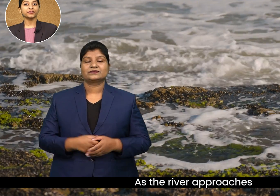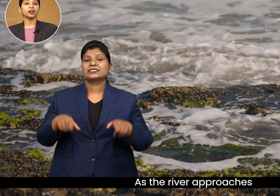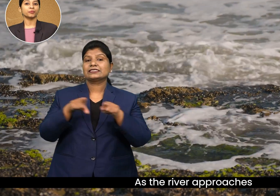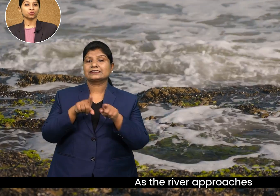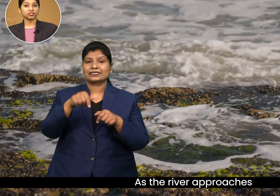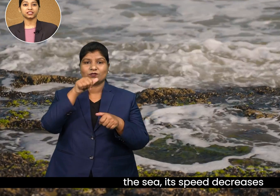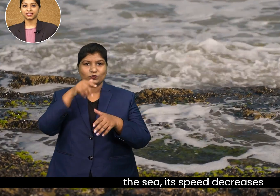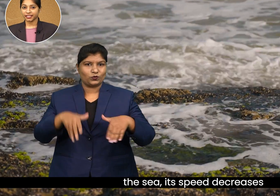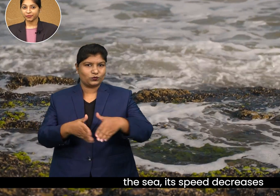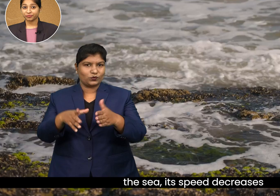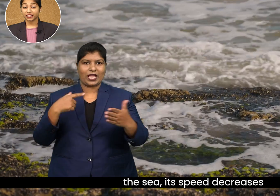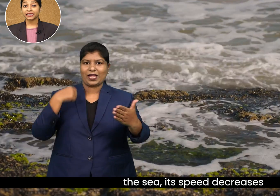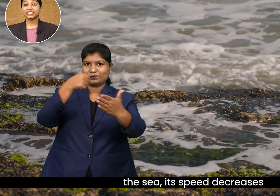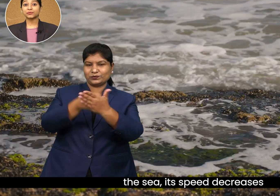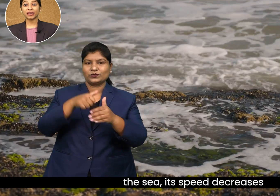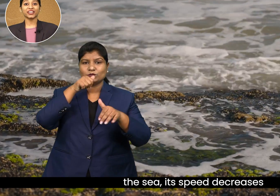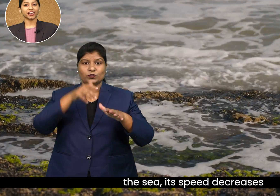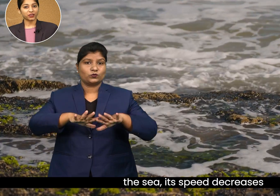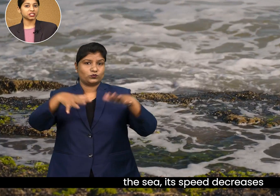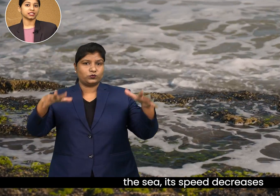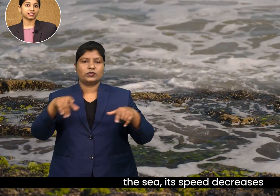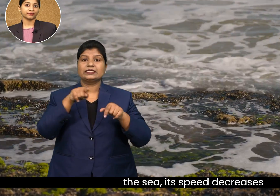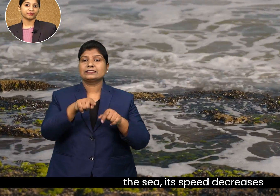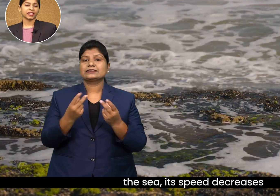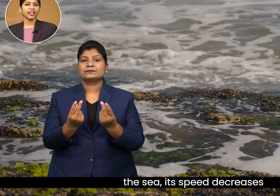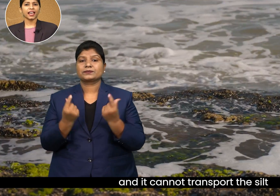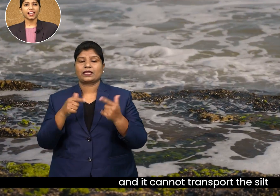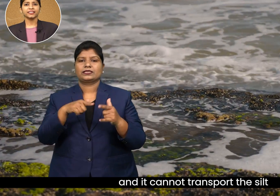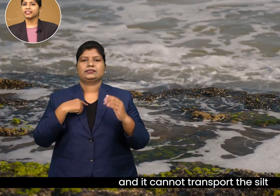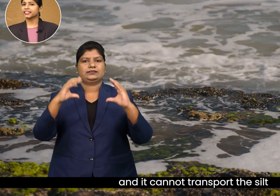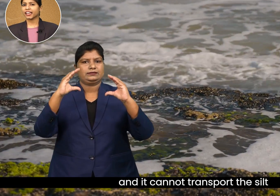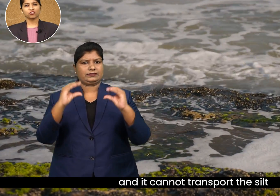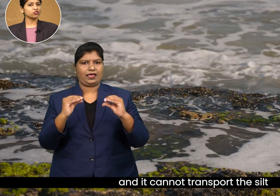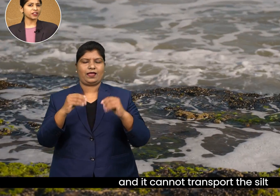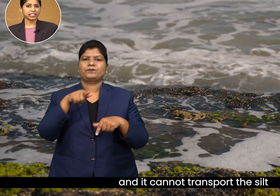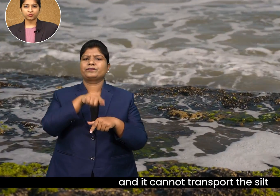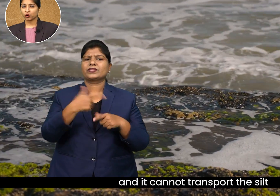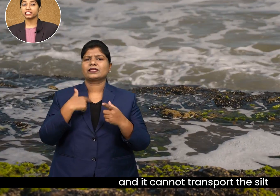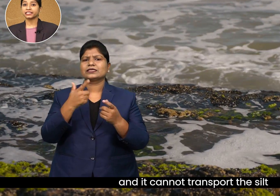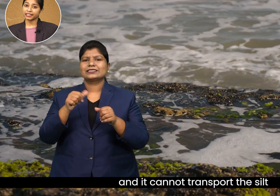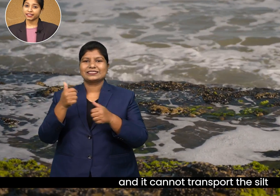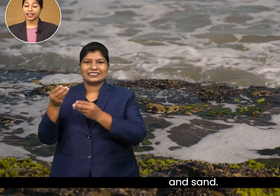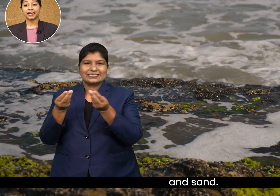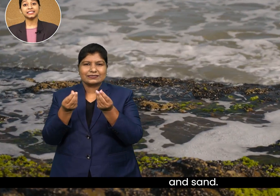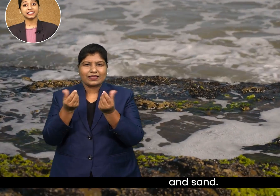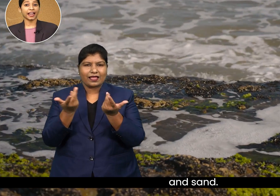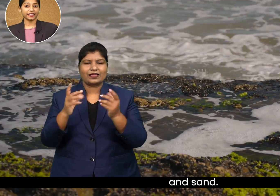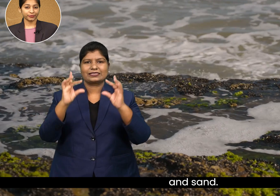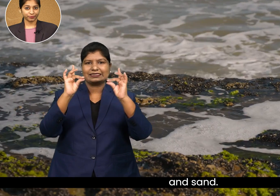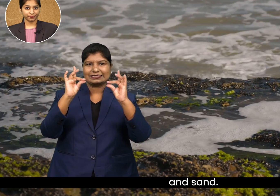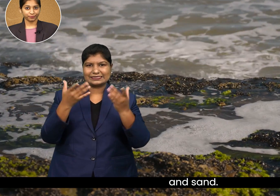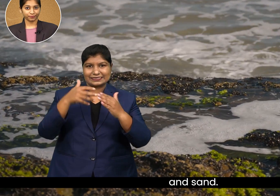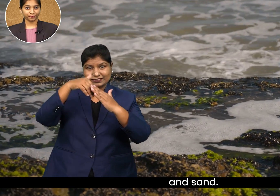As the river approaches the sea, its speed decreases and it cannot transport the silt and